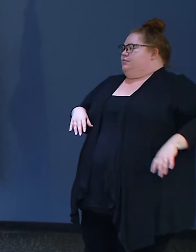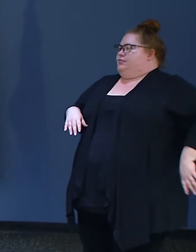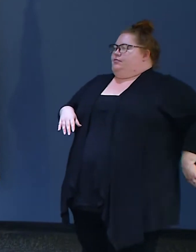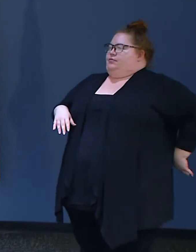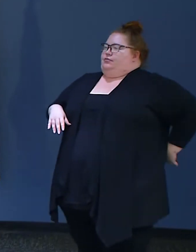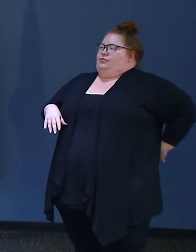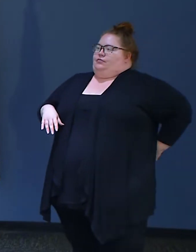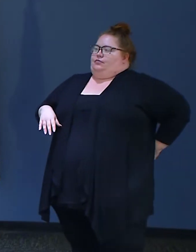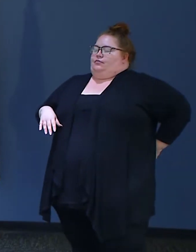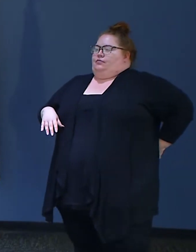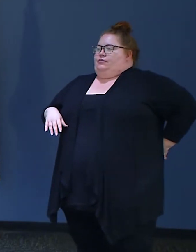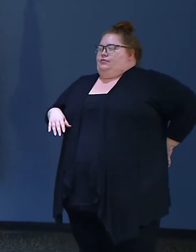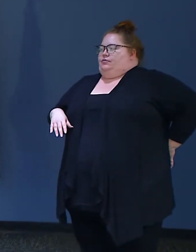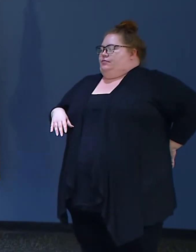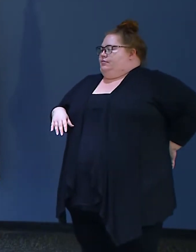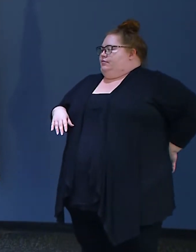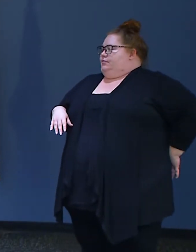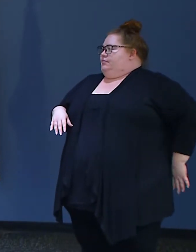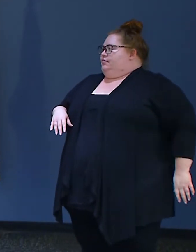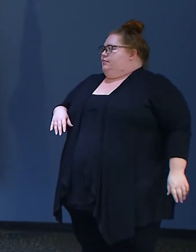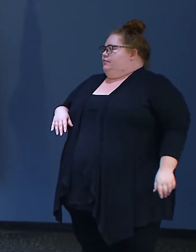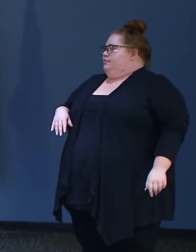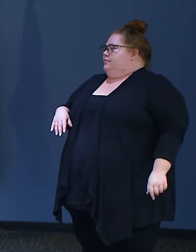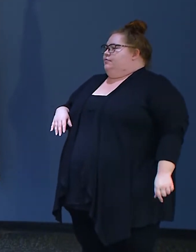Yes. Is that